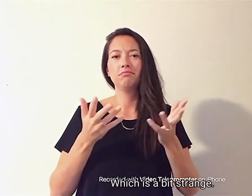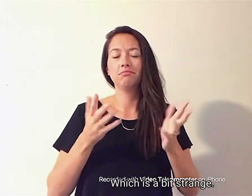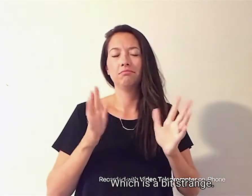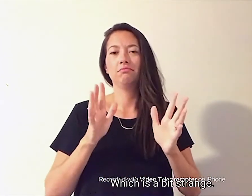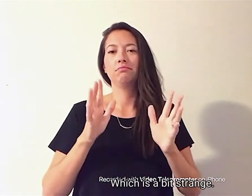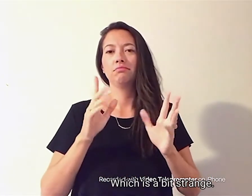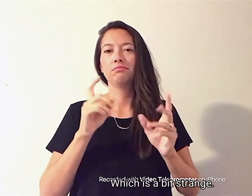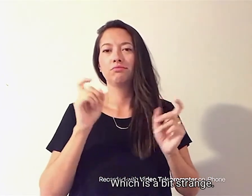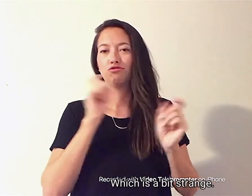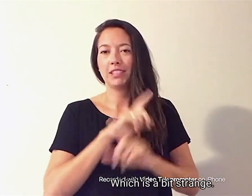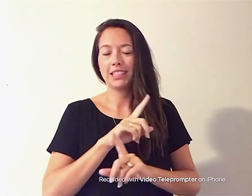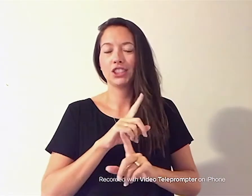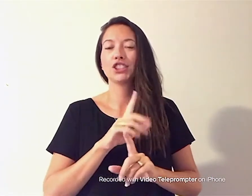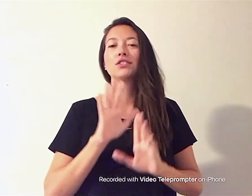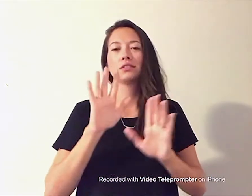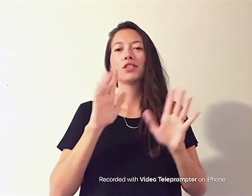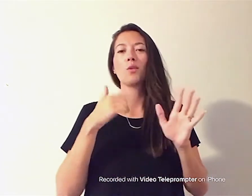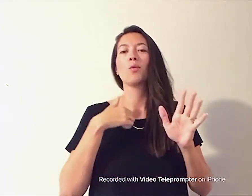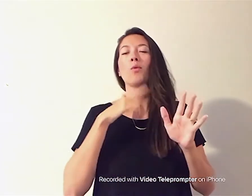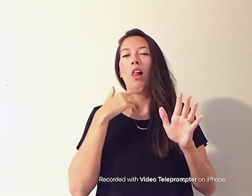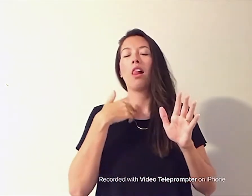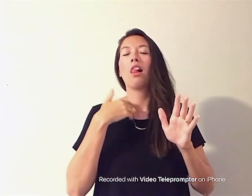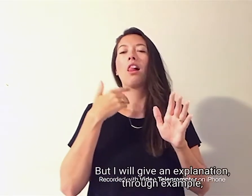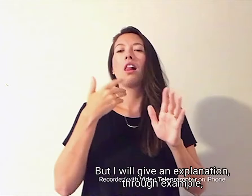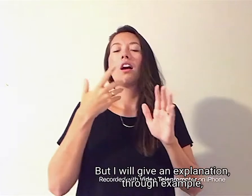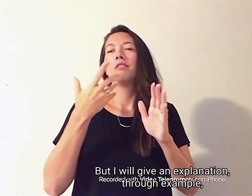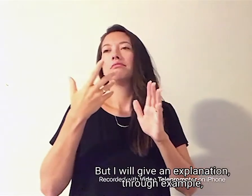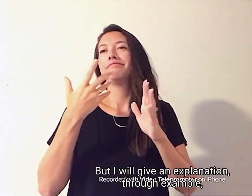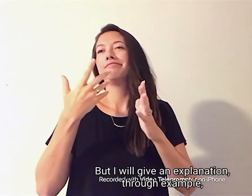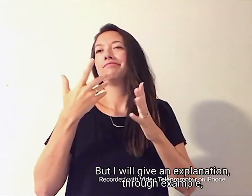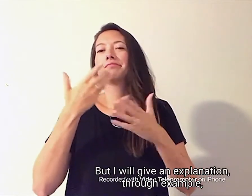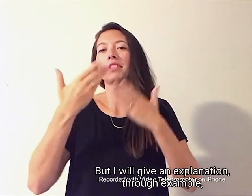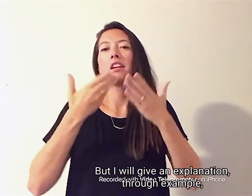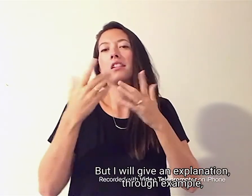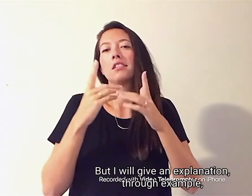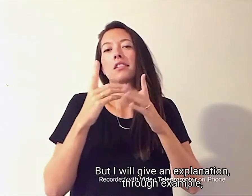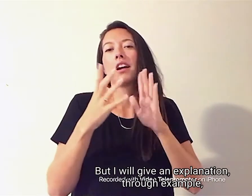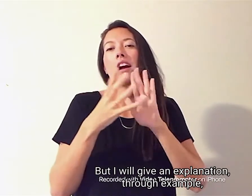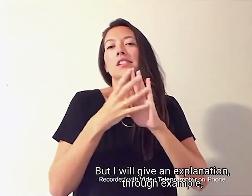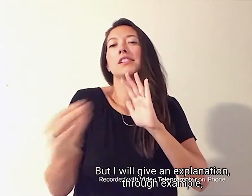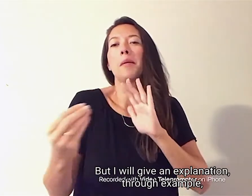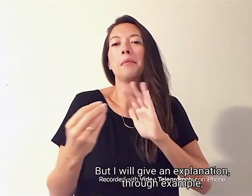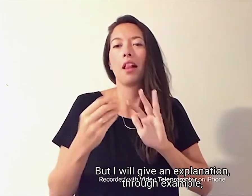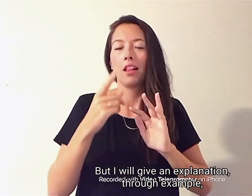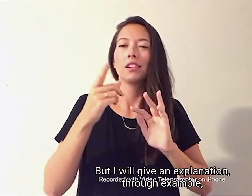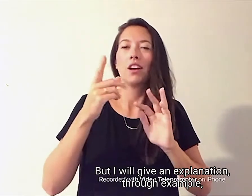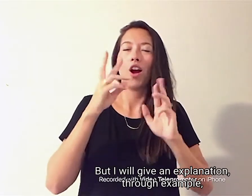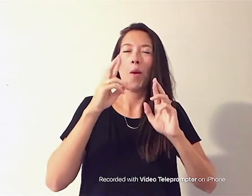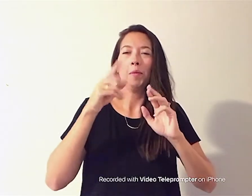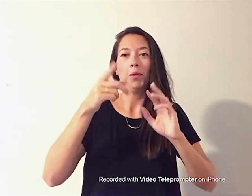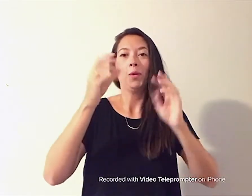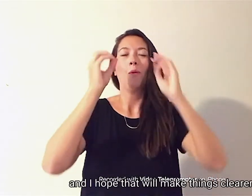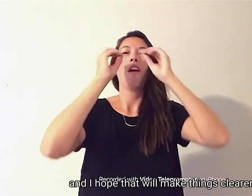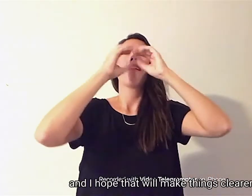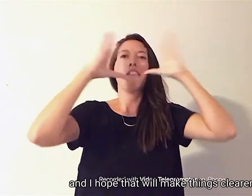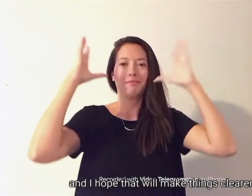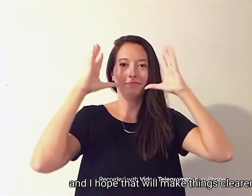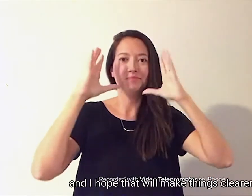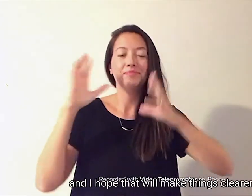which is a bit strange. But I will give an explanation through example, and I hope that will make things